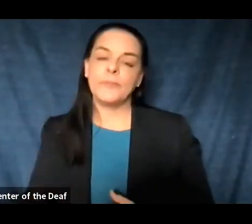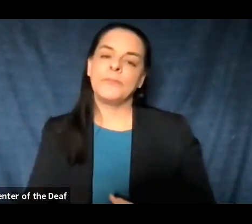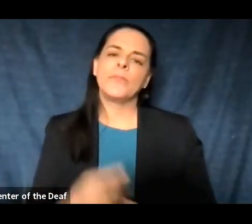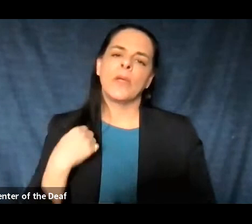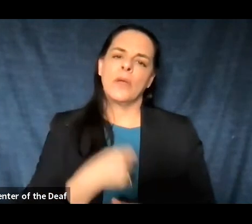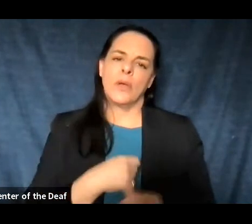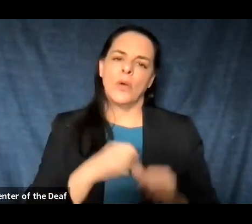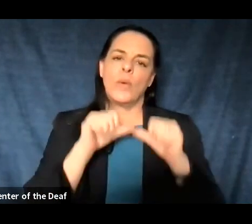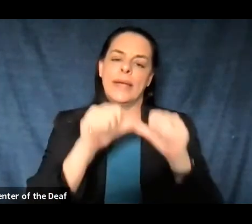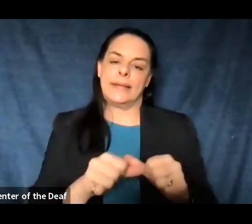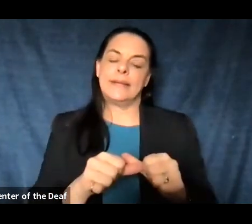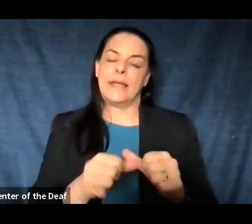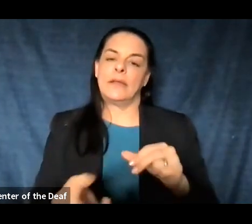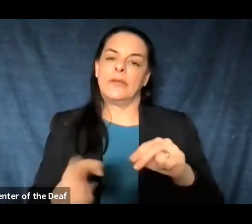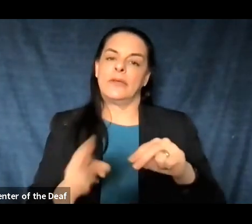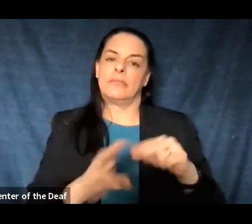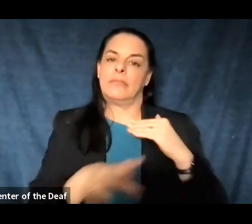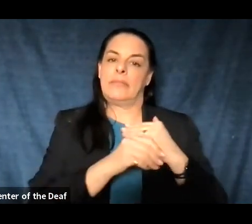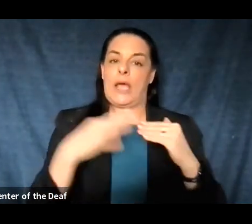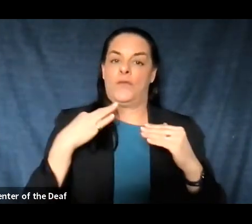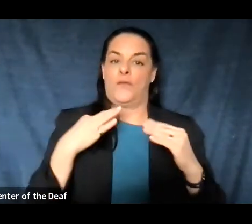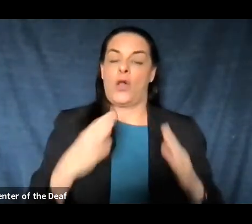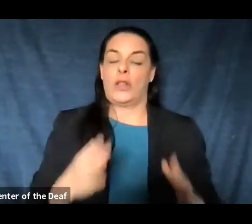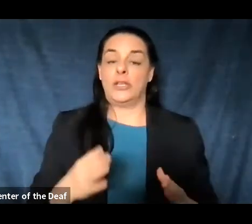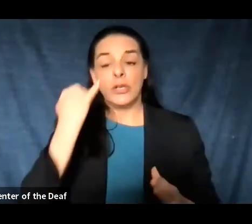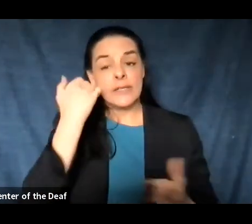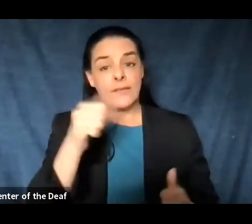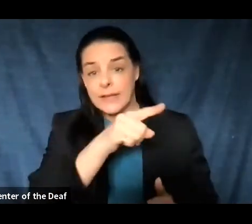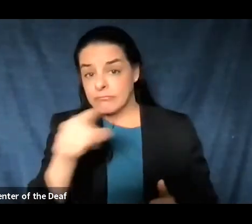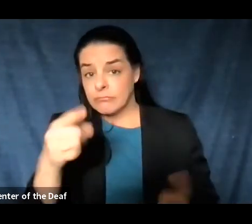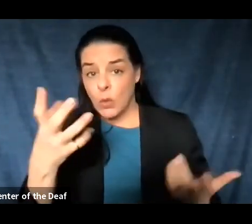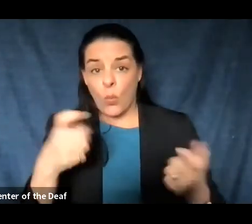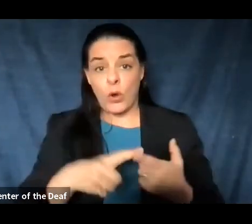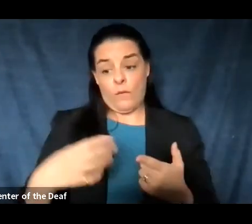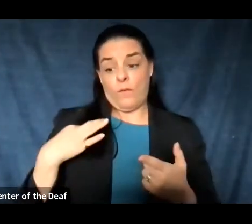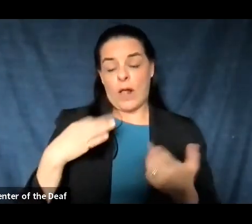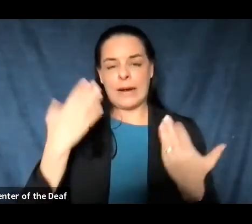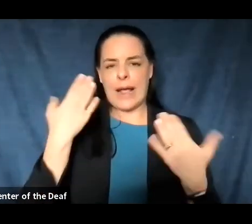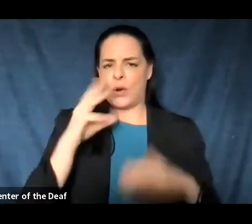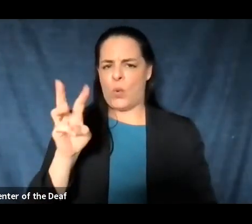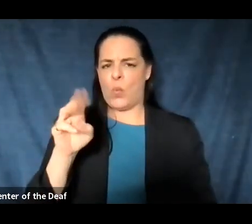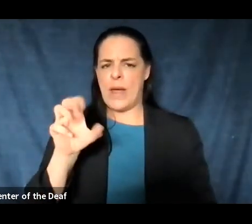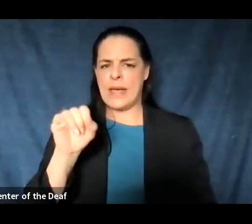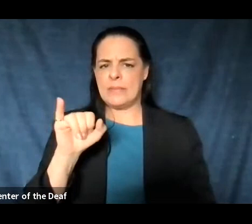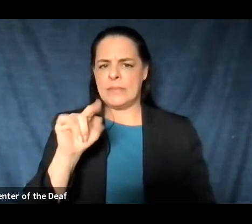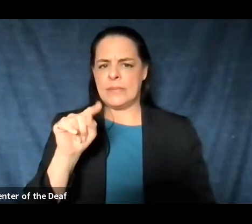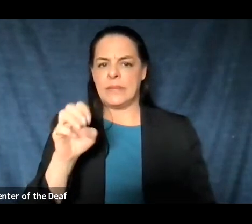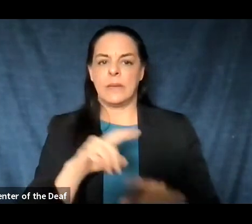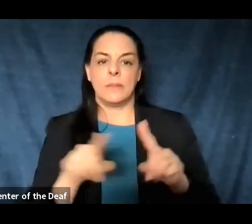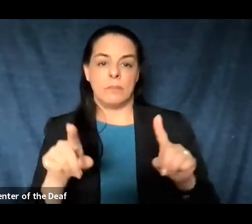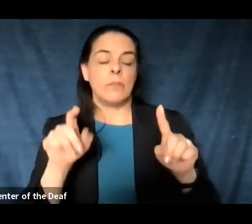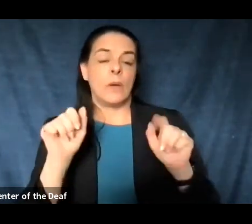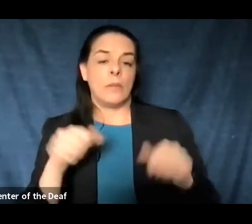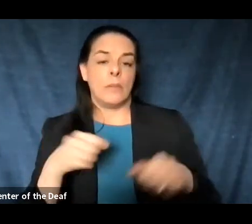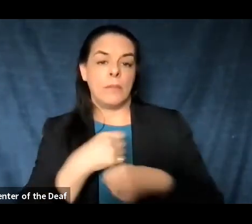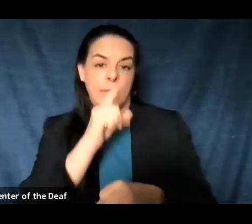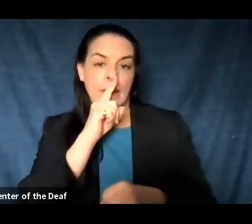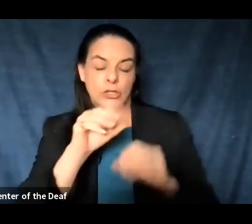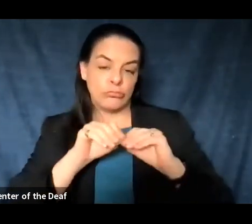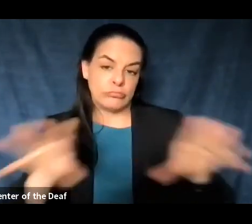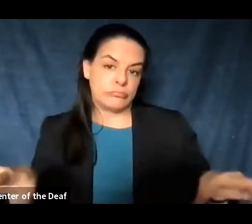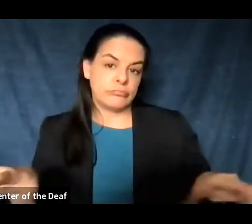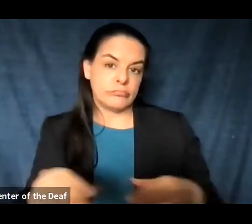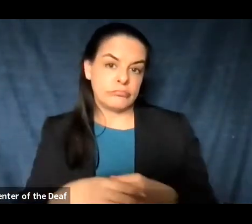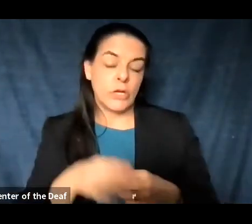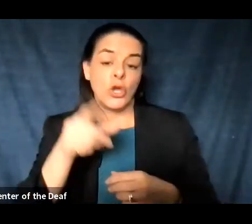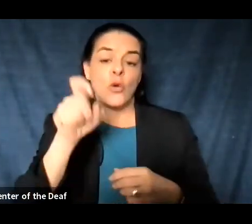increase our volunteers, and if anybody wants to volunteer, I don't know the website off the top of my head, but we can make sure it gets sent out there. You